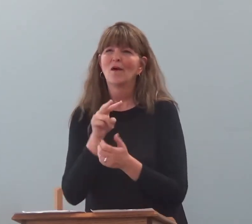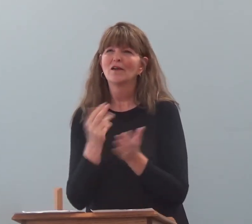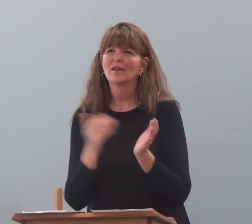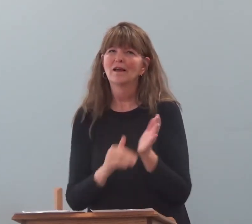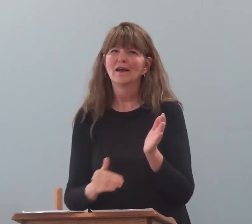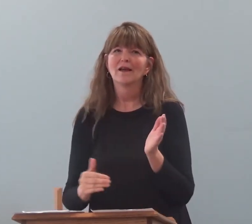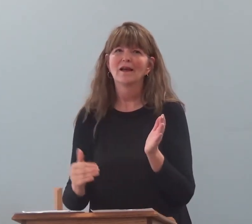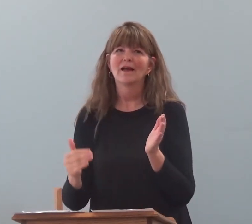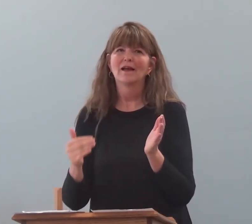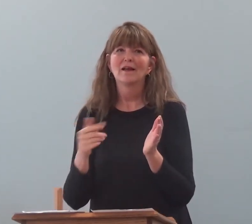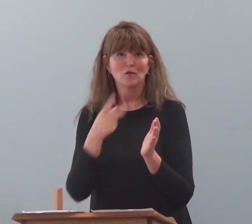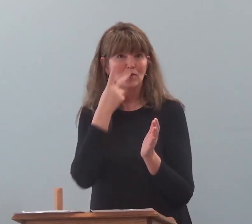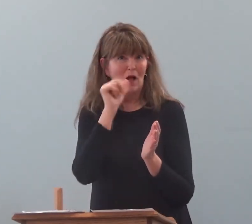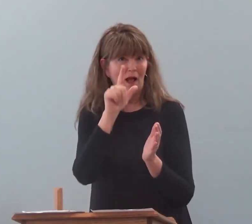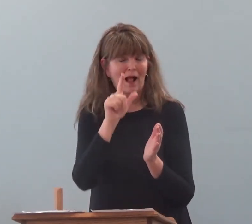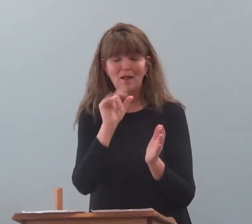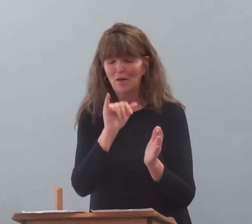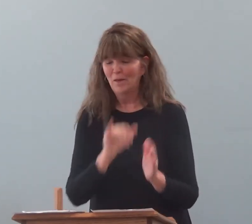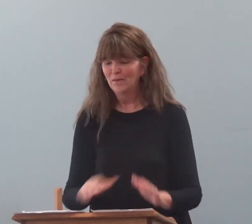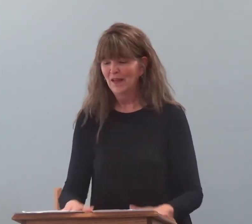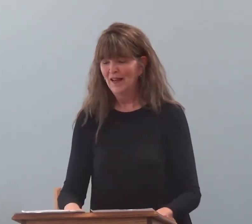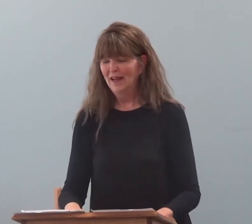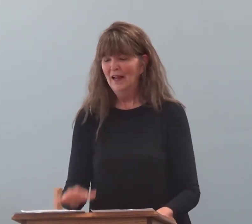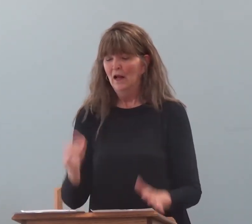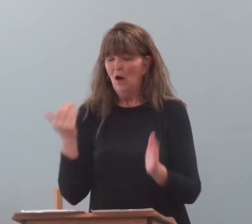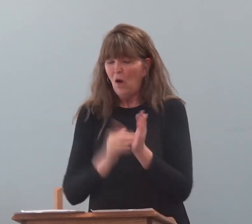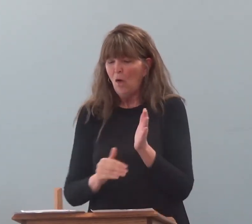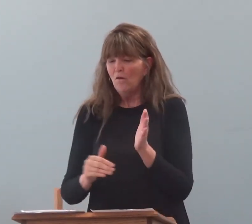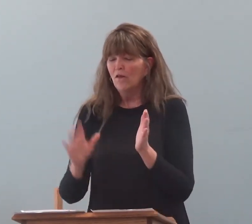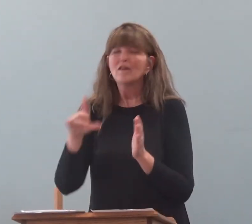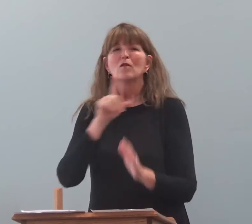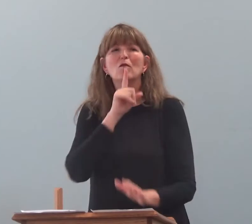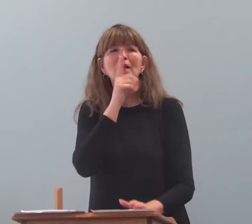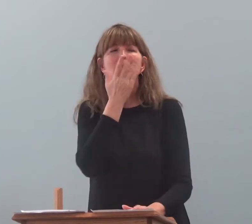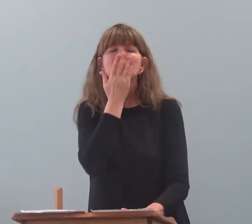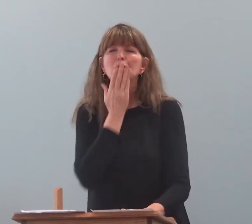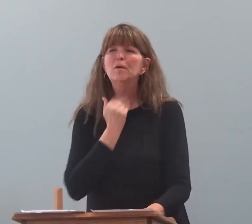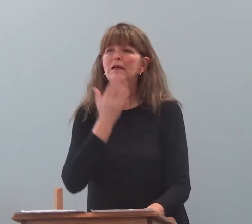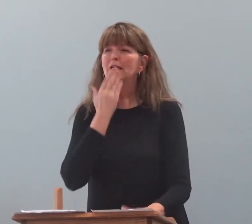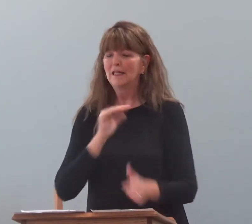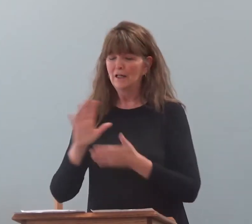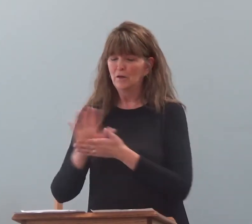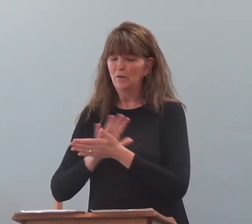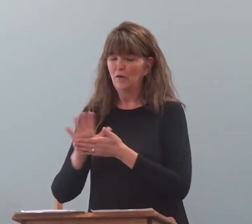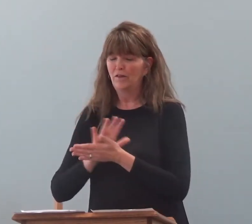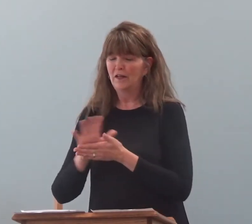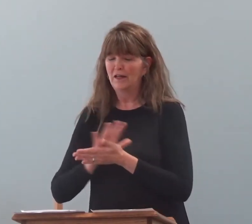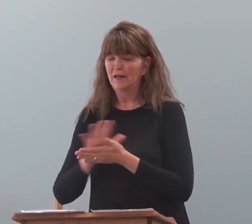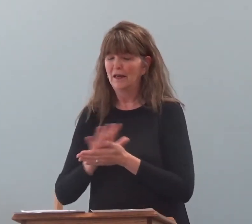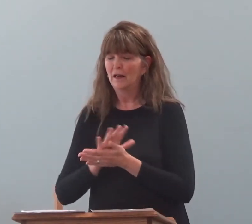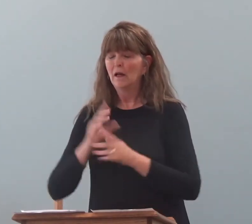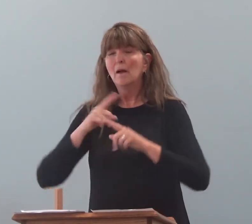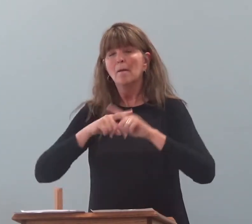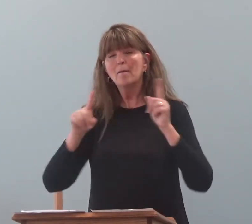I love to watch that movie over and over again. It's such a sweet, sweet